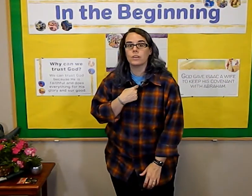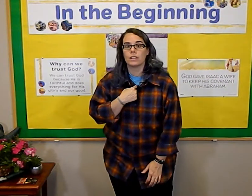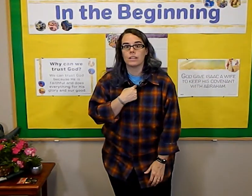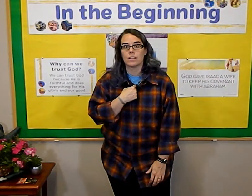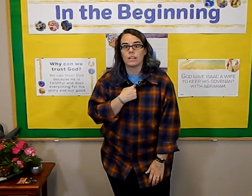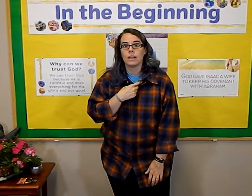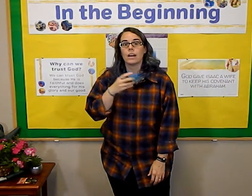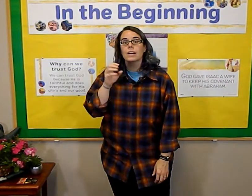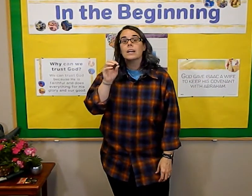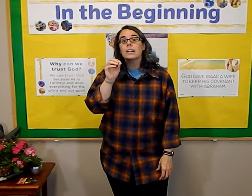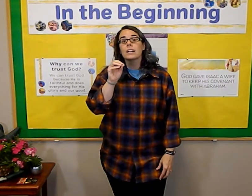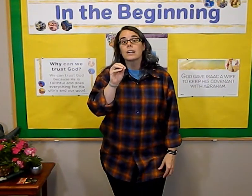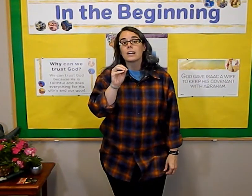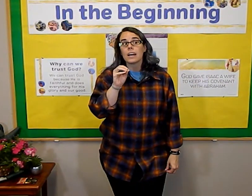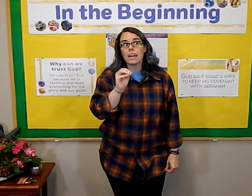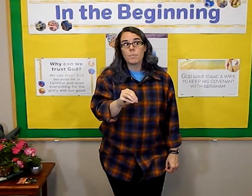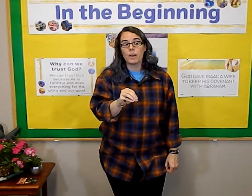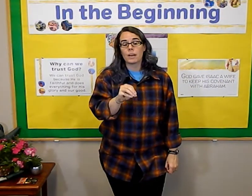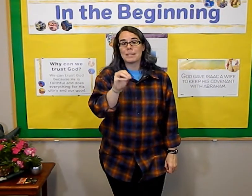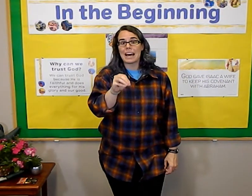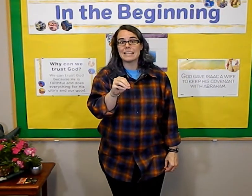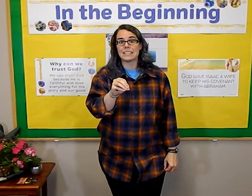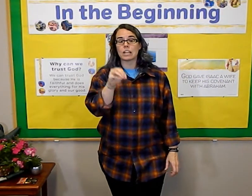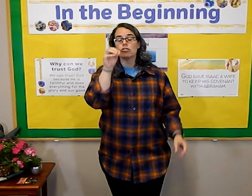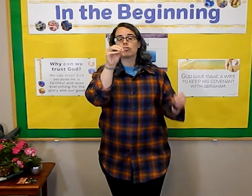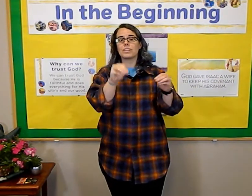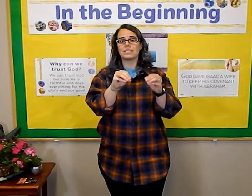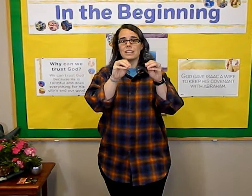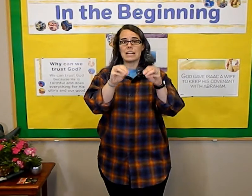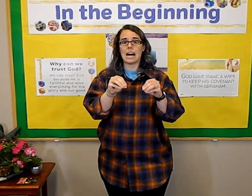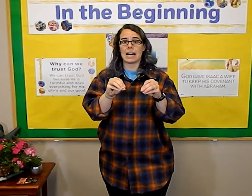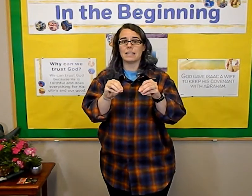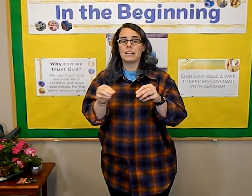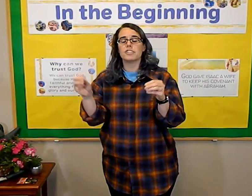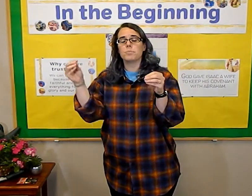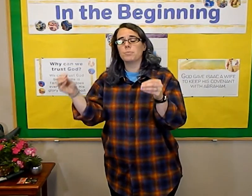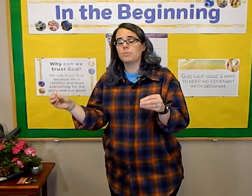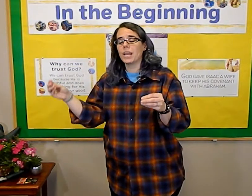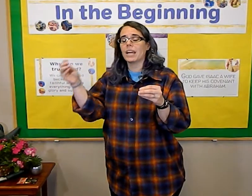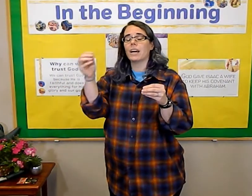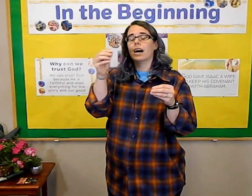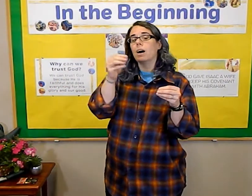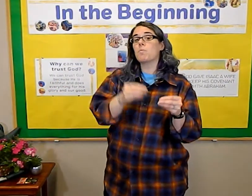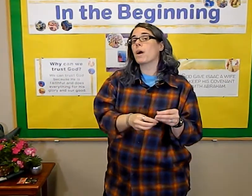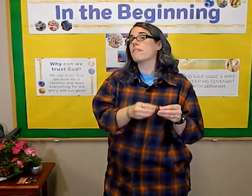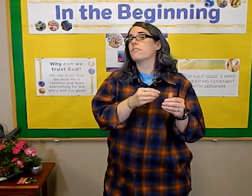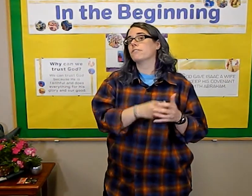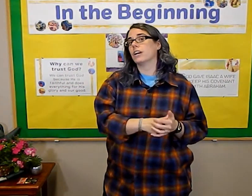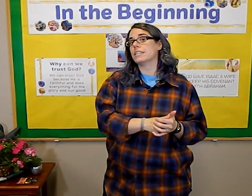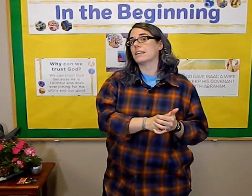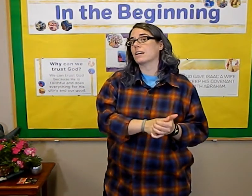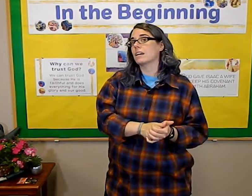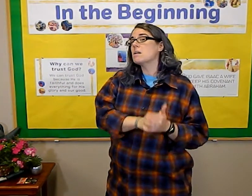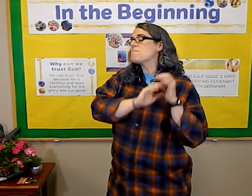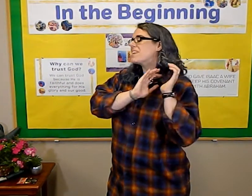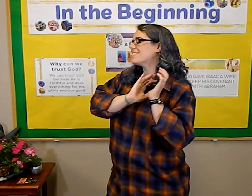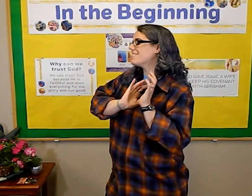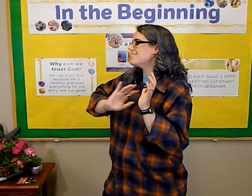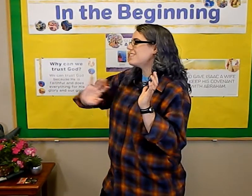good. Abraham and Isaac trusted God to bring a wife for Isaac. They sent the